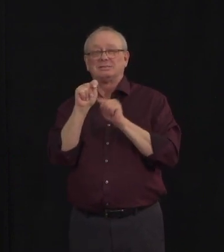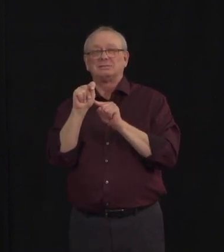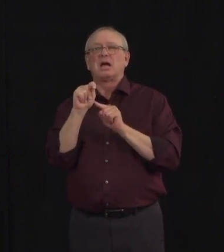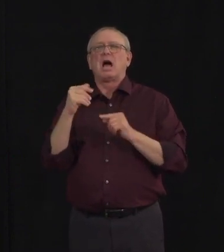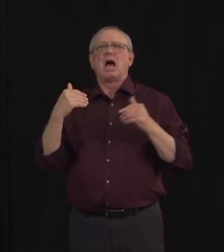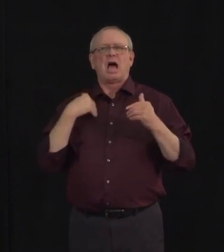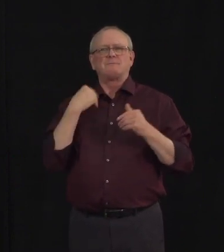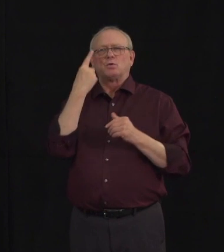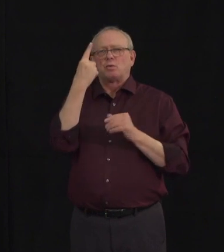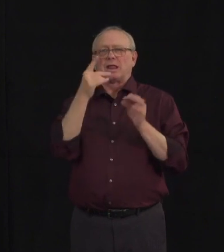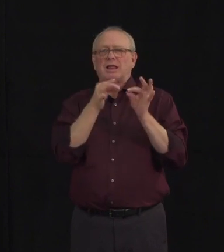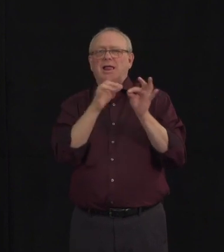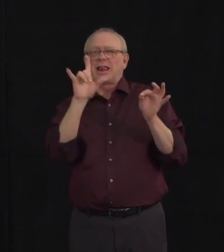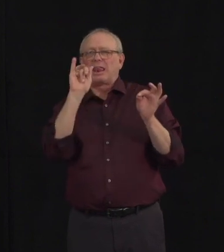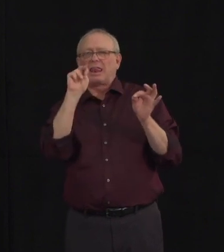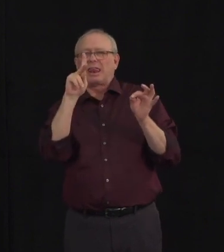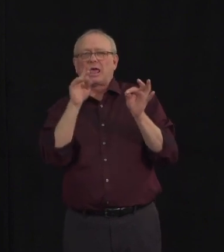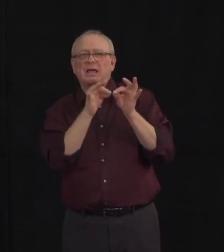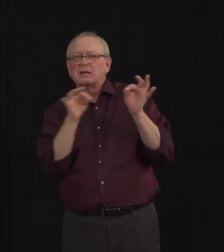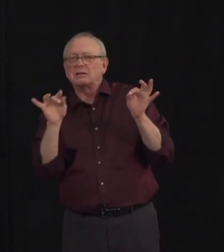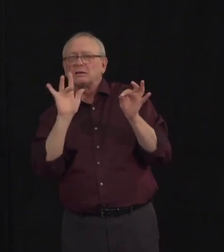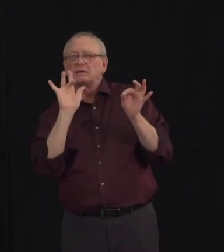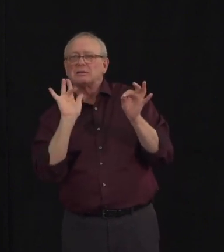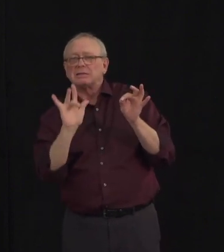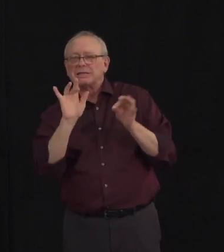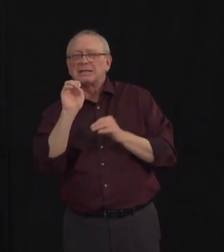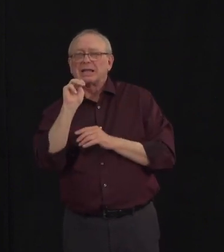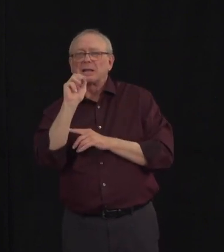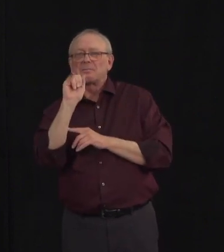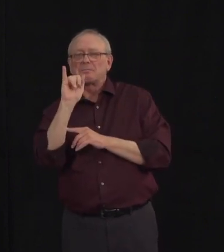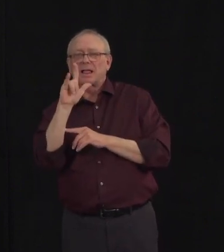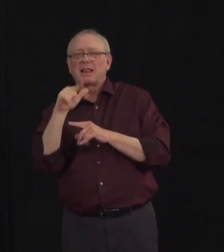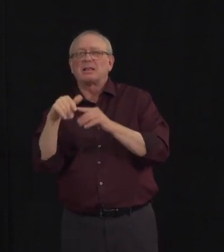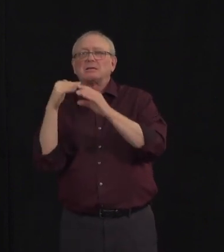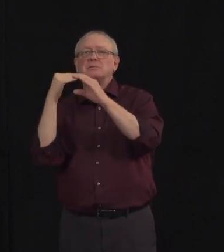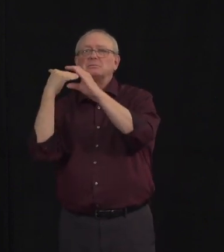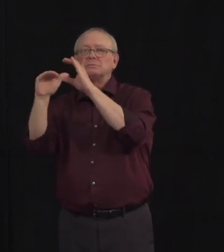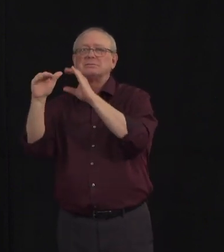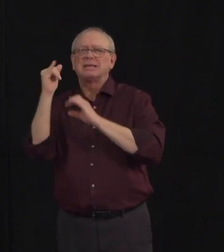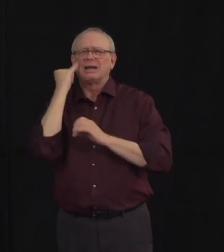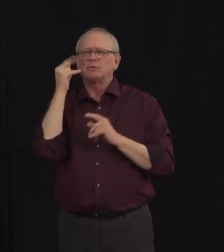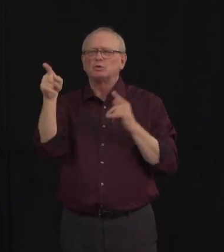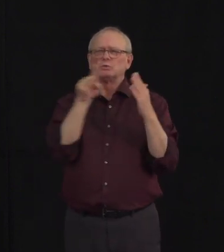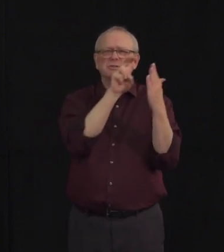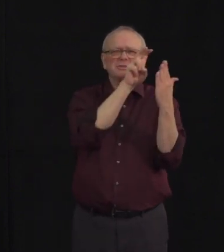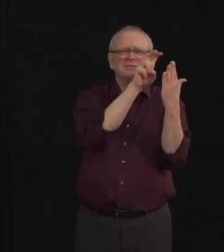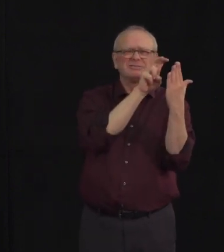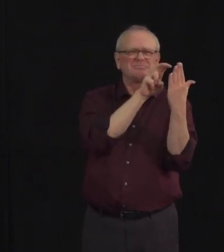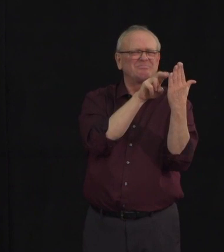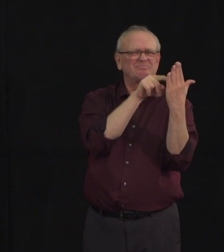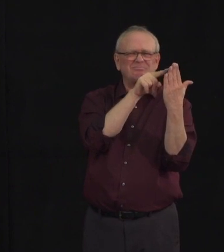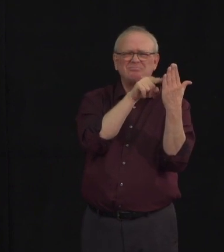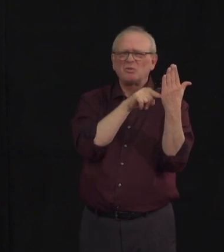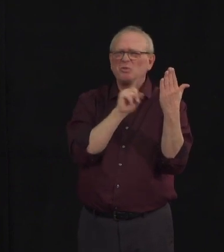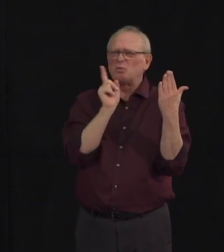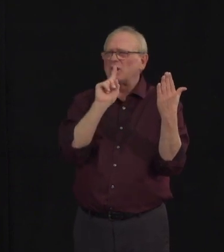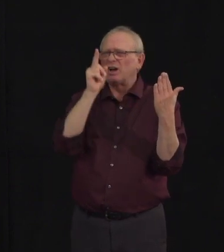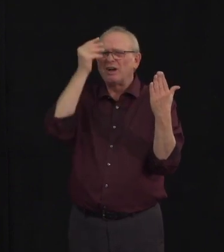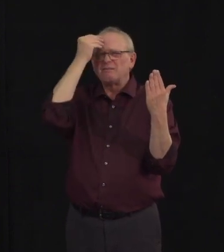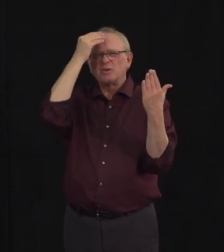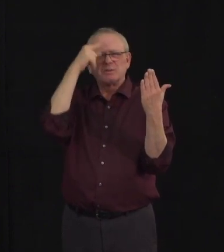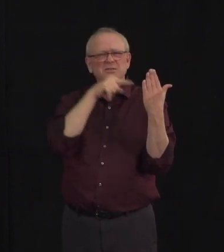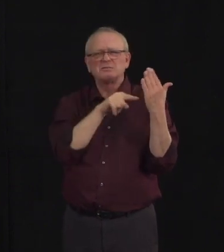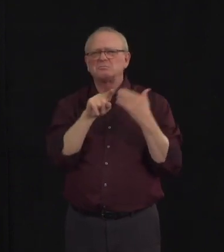businesses can email with any specific questions that may not be addressed on the website. Also, the website also has a